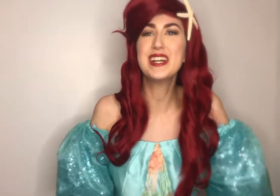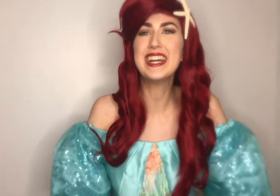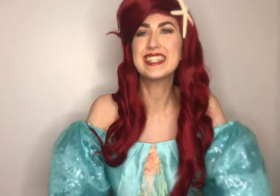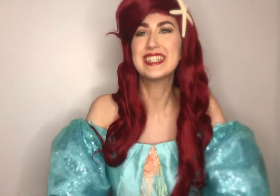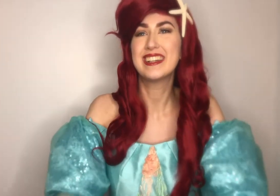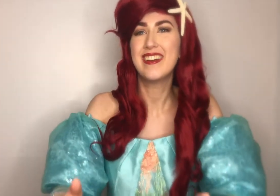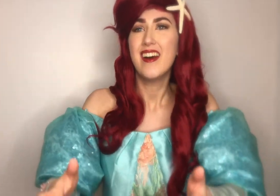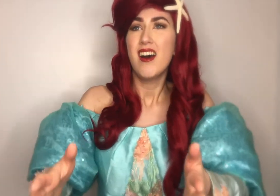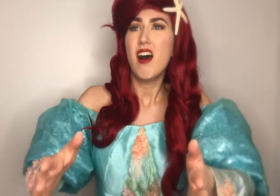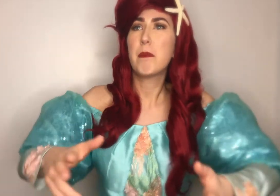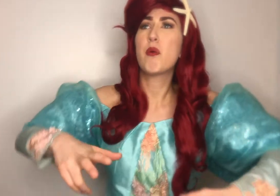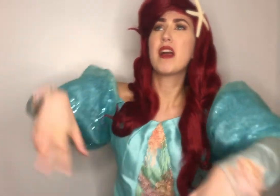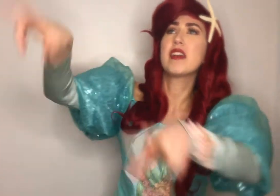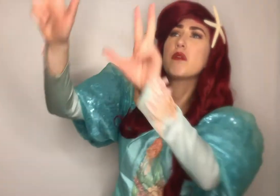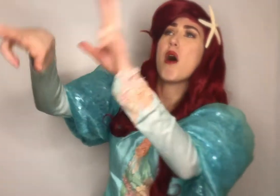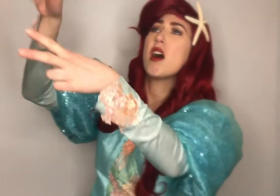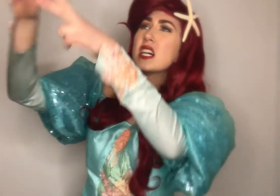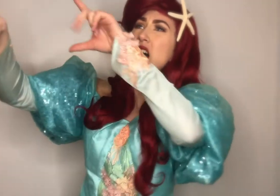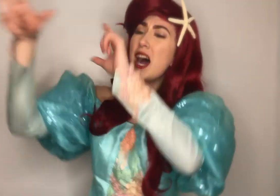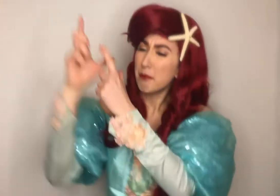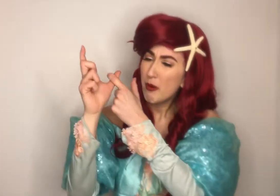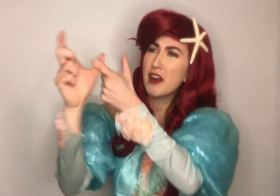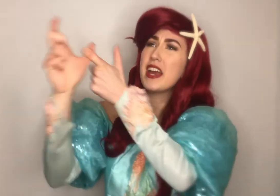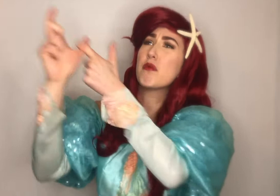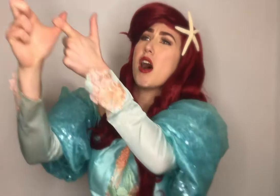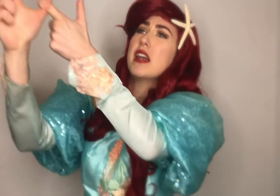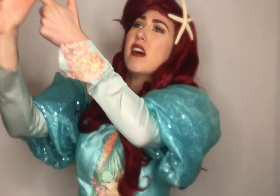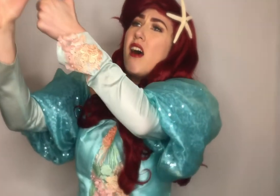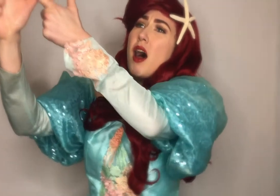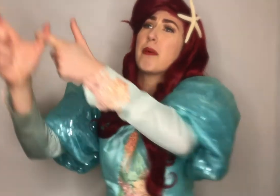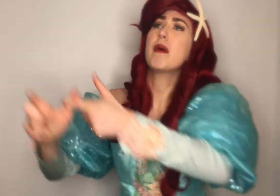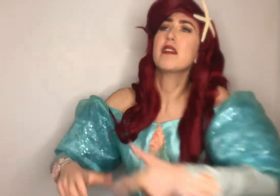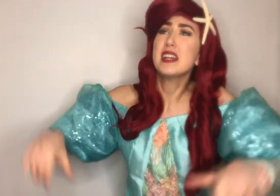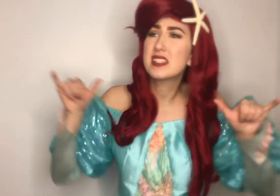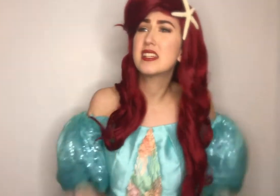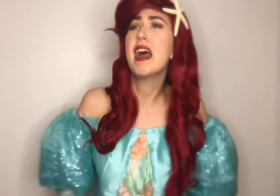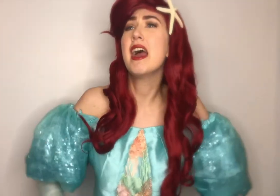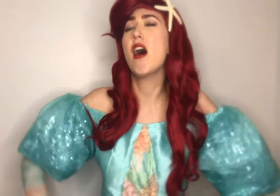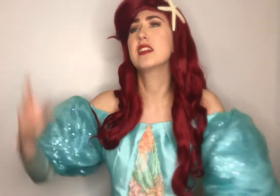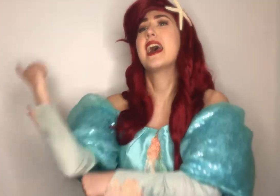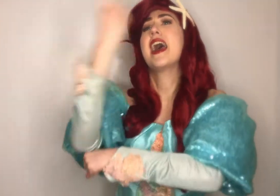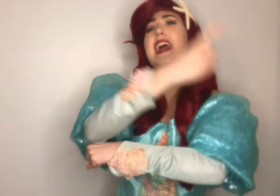street. Up where they walk, up where they run, up where they stay all day in